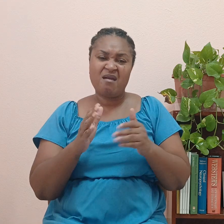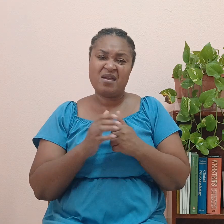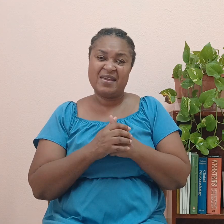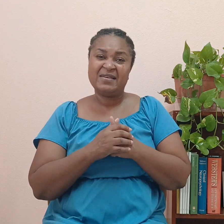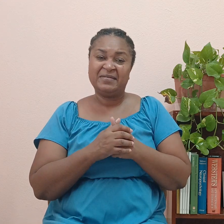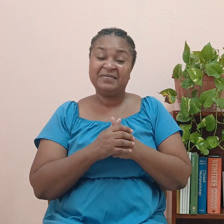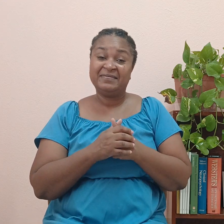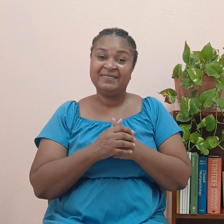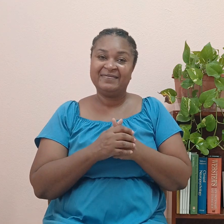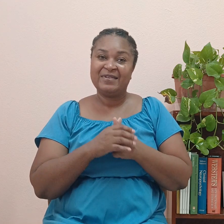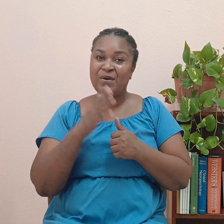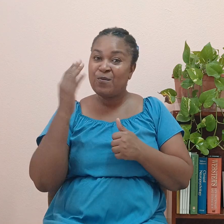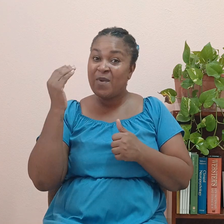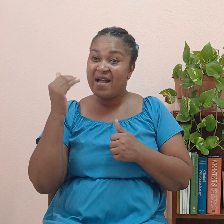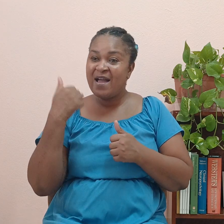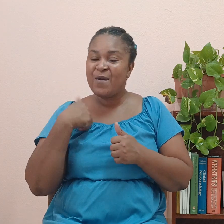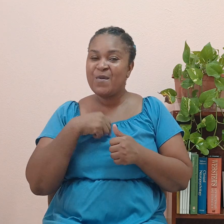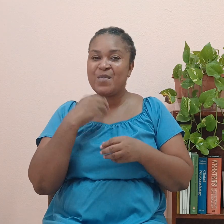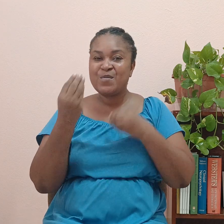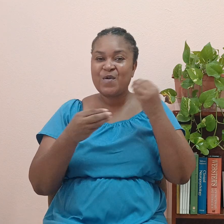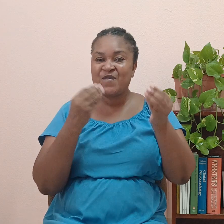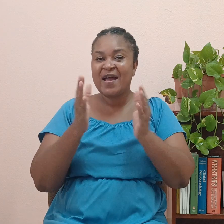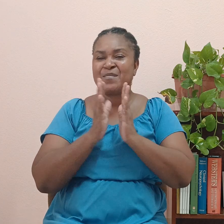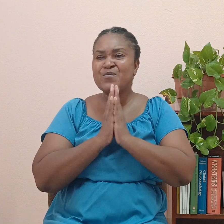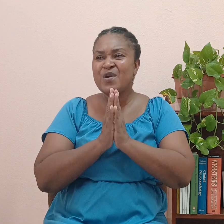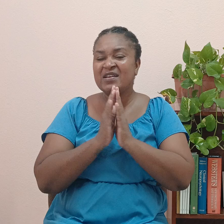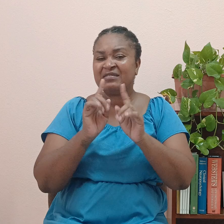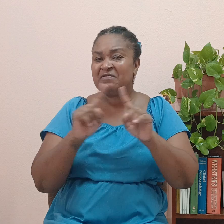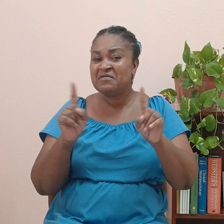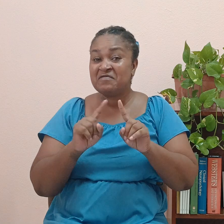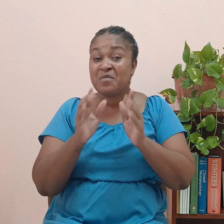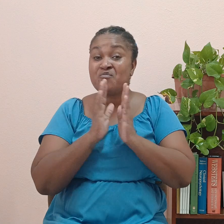as it provides prayers of all kinds,